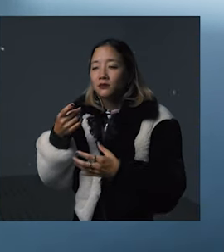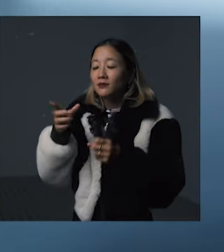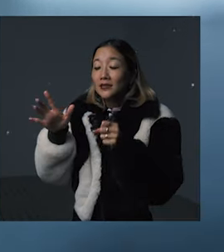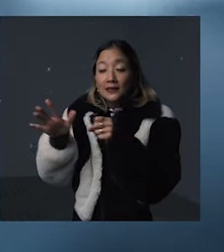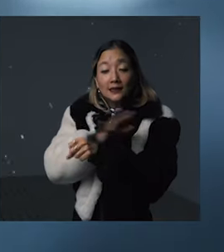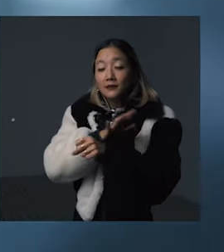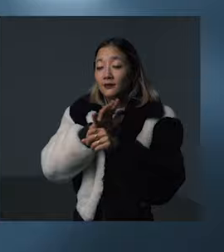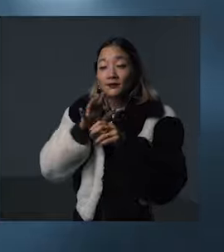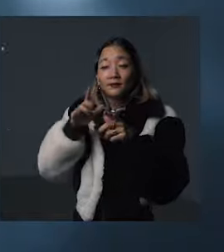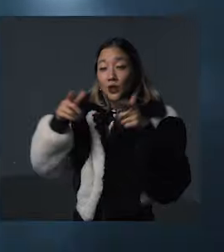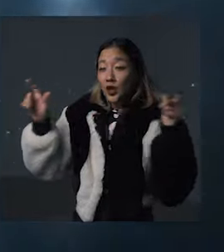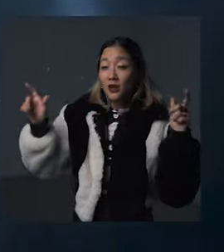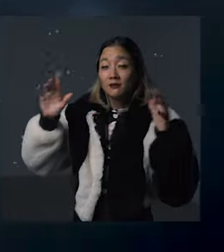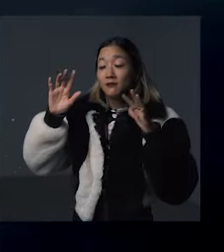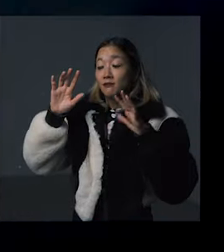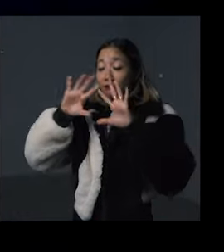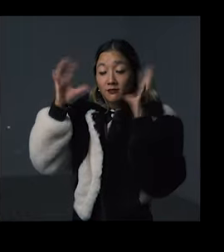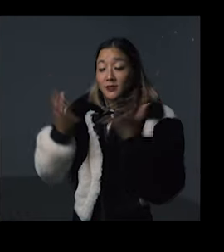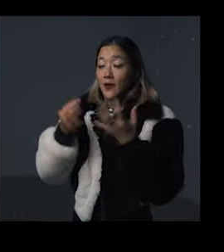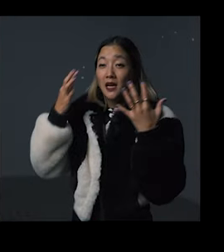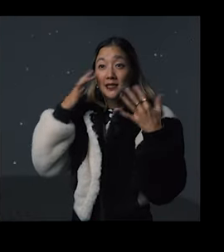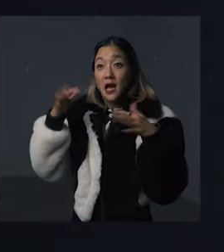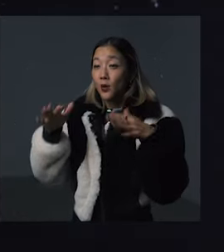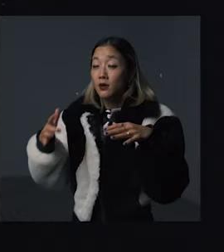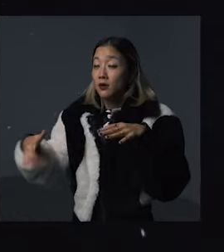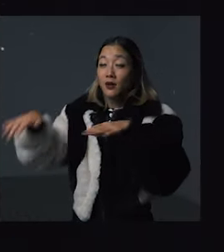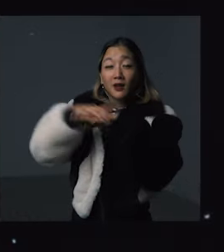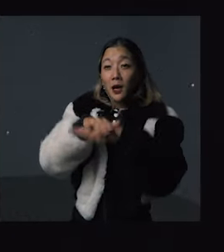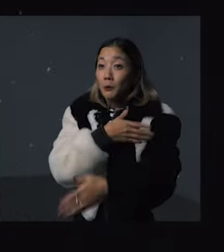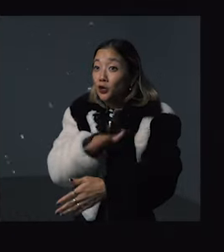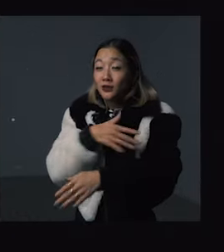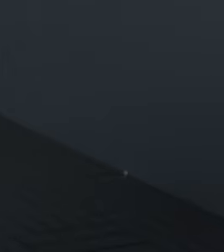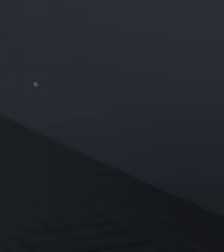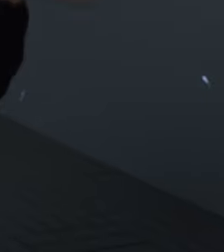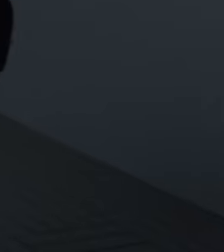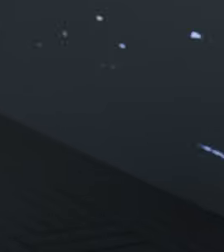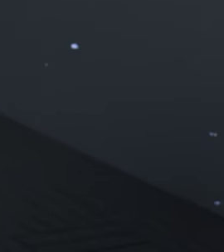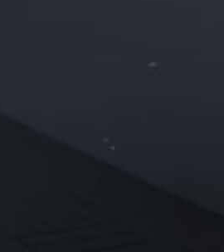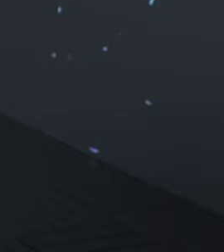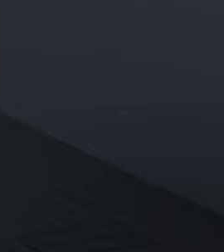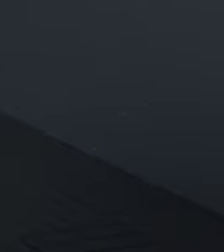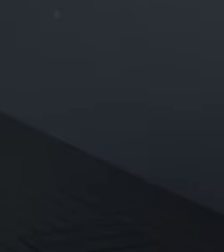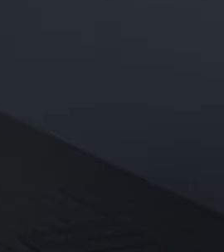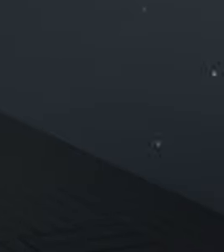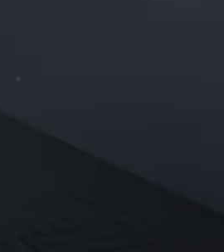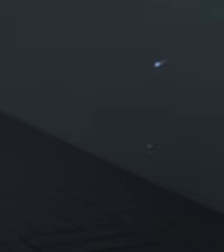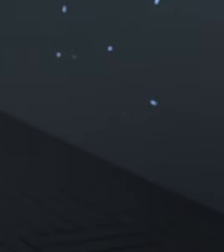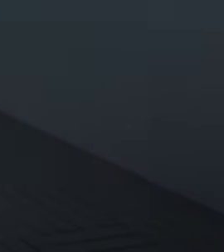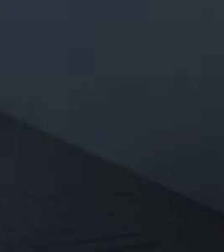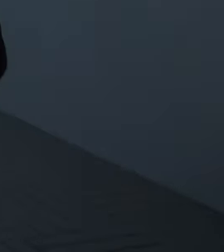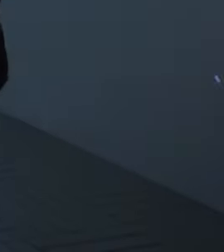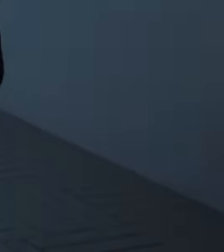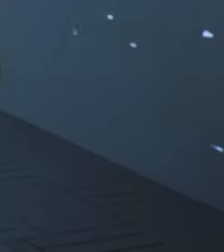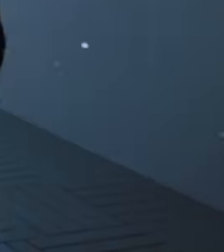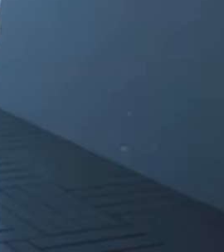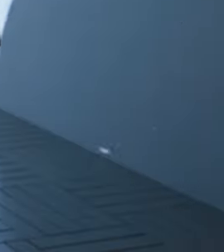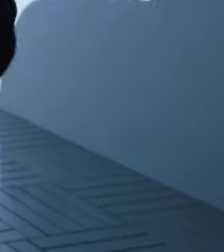it, and it is so interesting. The entire world of sound was so new to me. Music, spoken language,